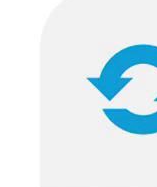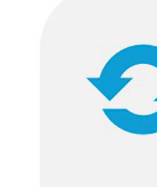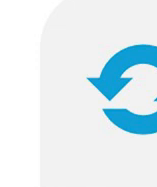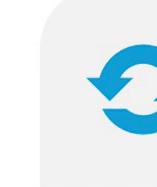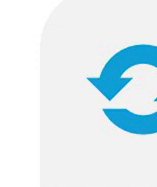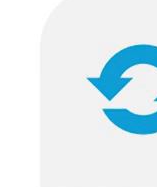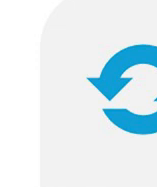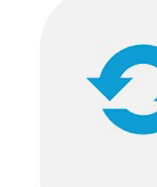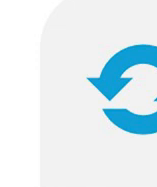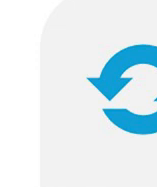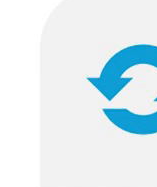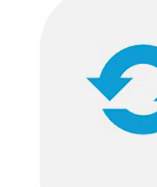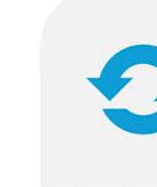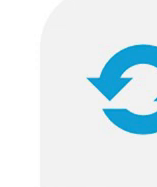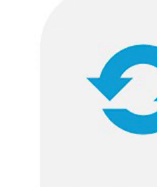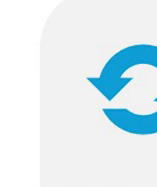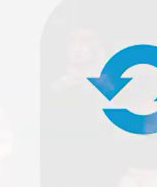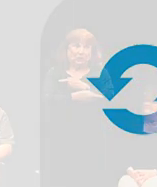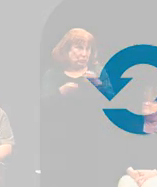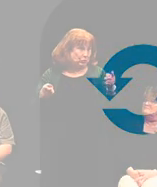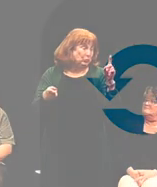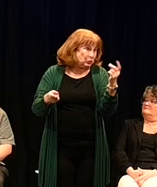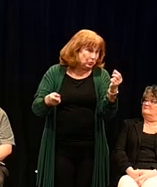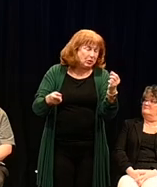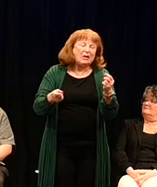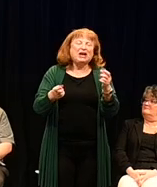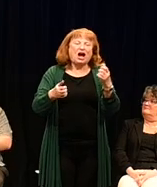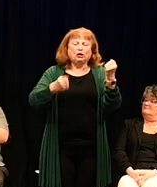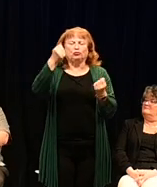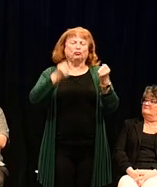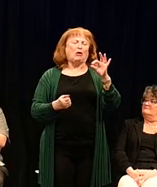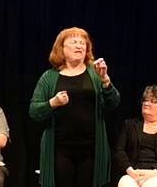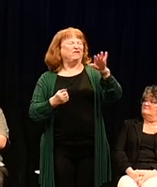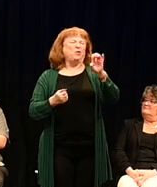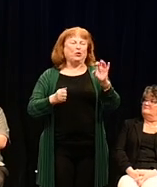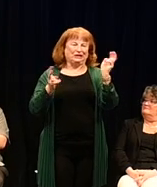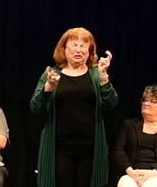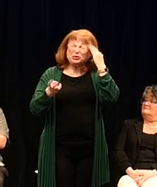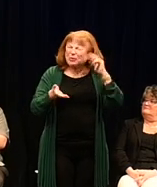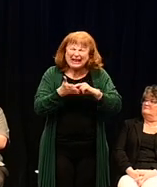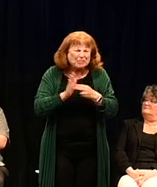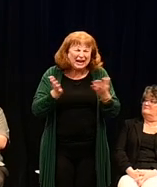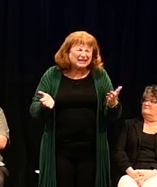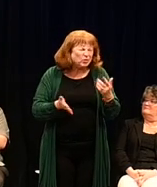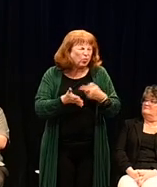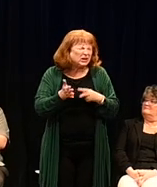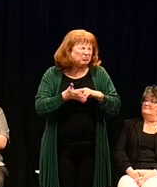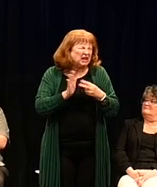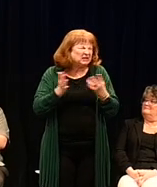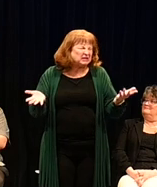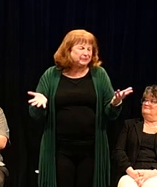force. That is what I'm asking you to be, a driving force. Do you know what that means? What is